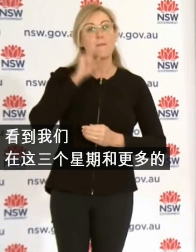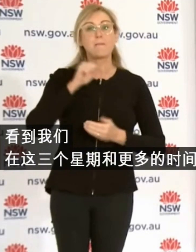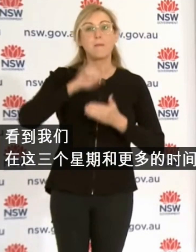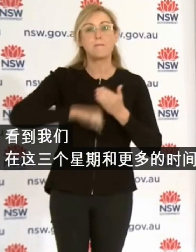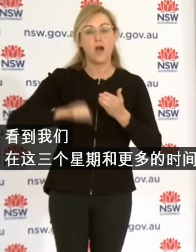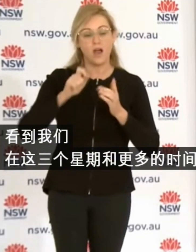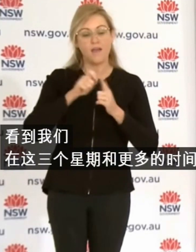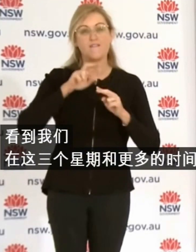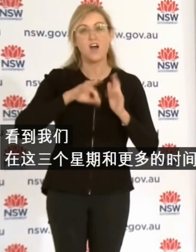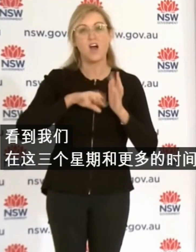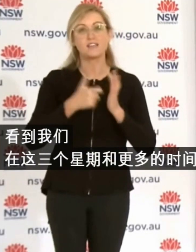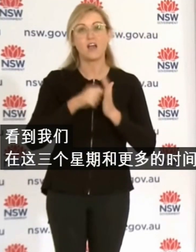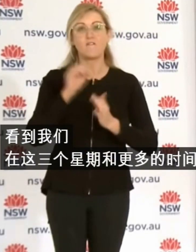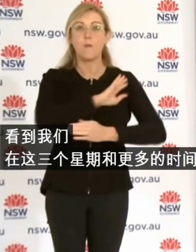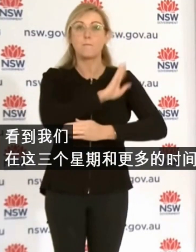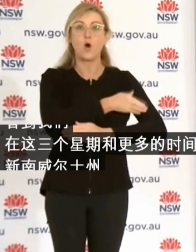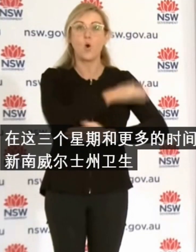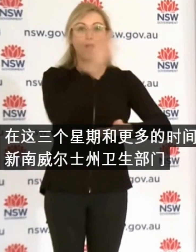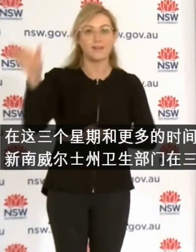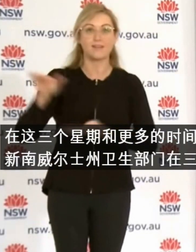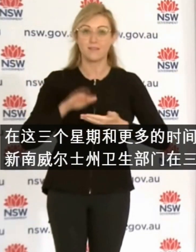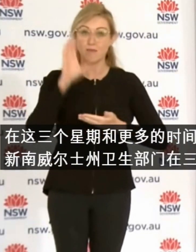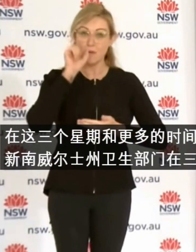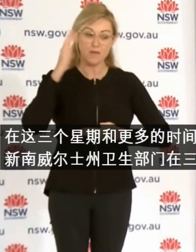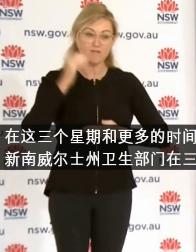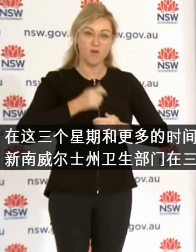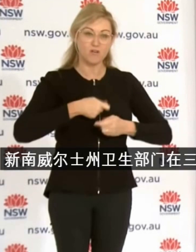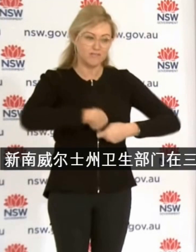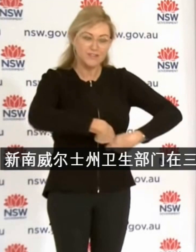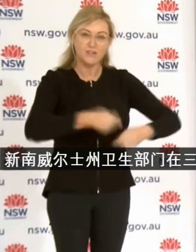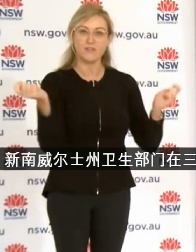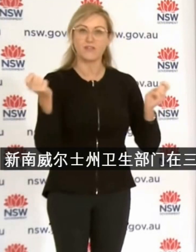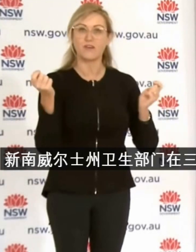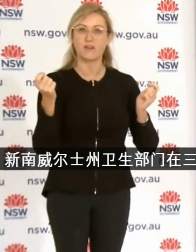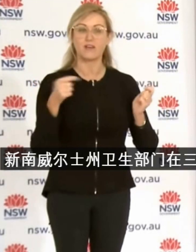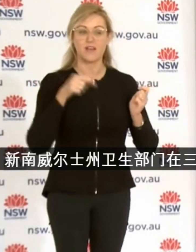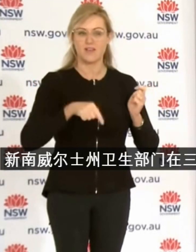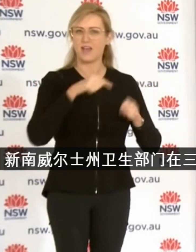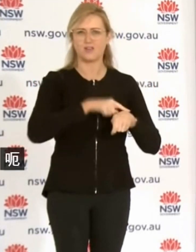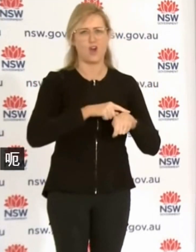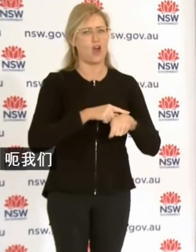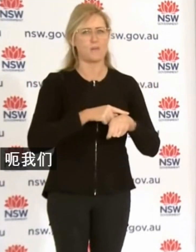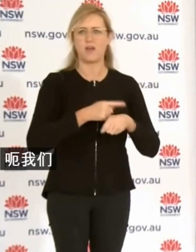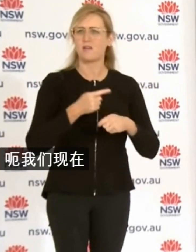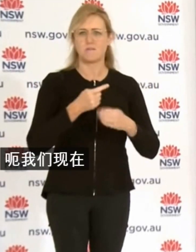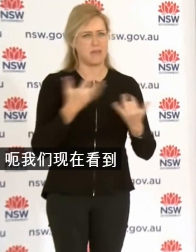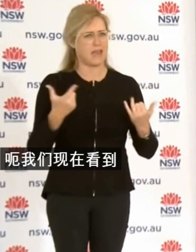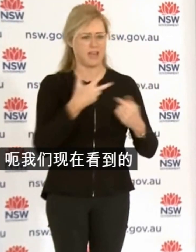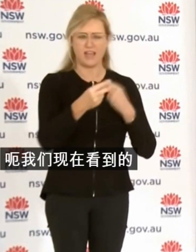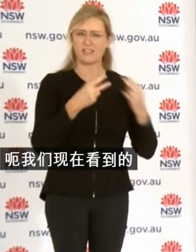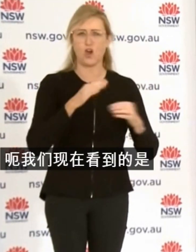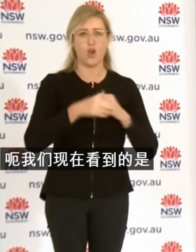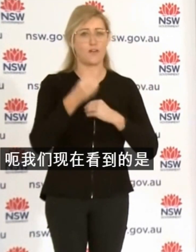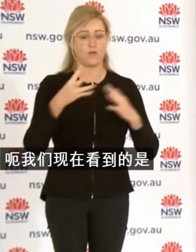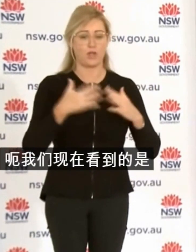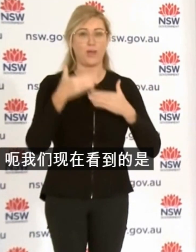weeks. And again, 970,000 vaccines in 3 weeks by New South Wales Health during that period. What we're seeing now